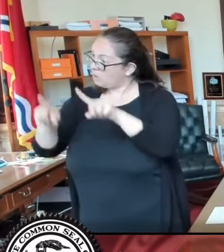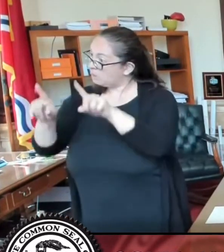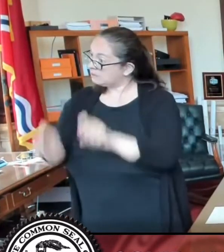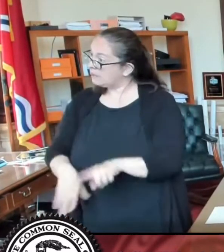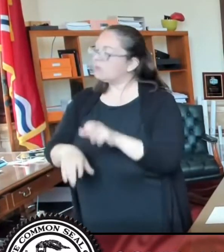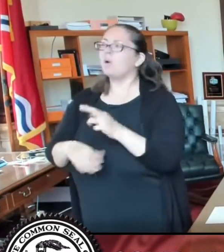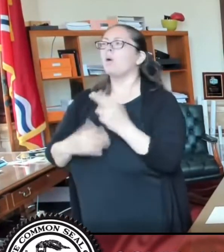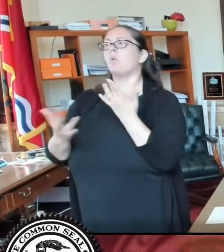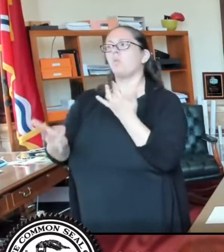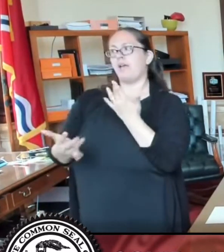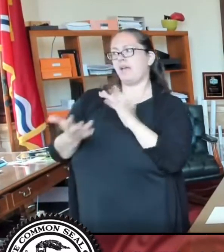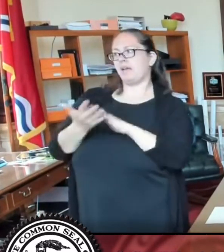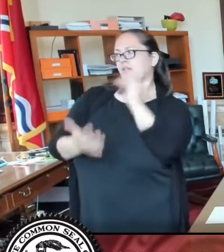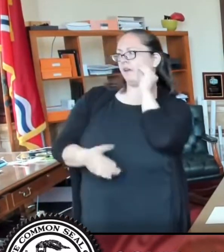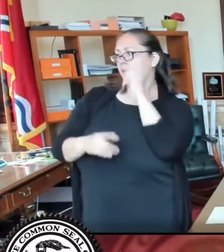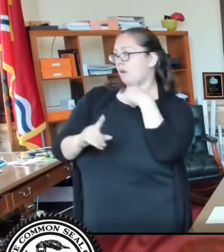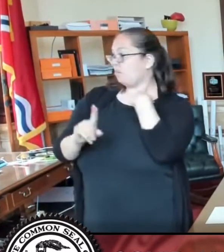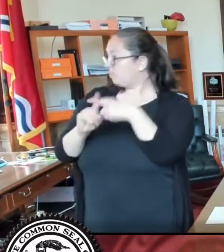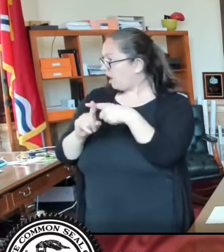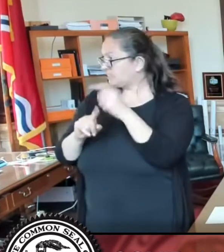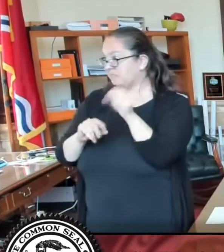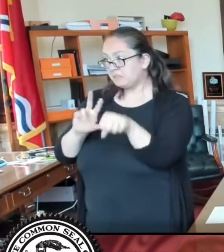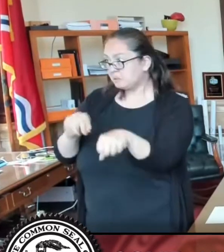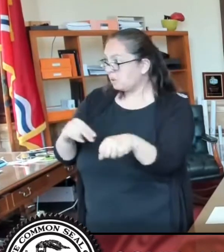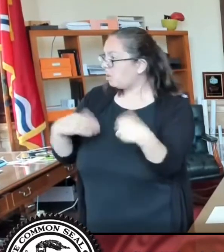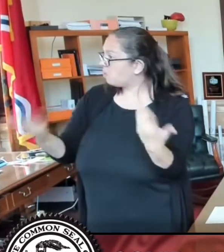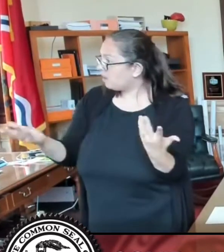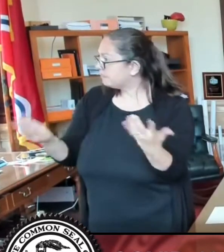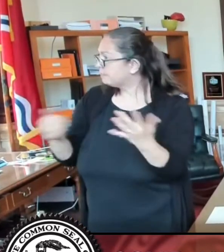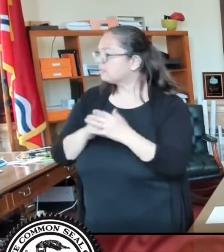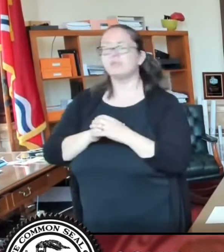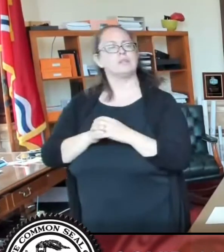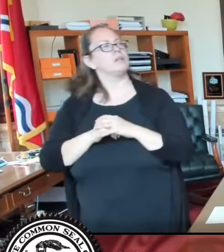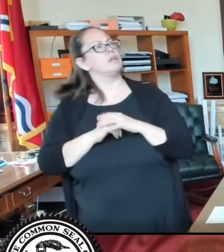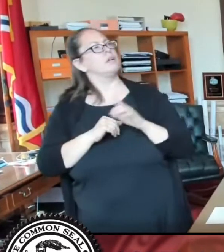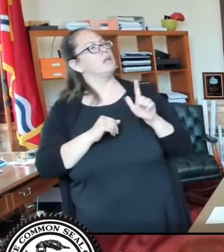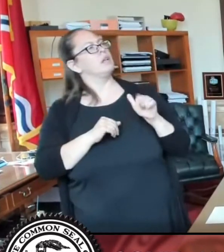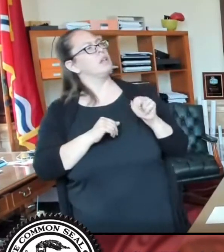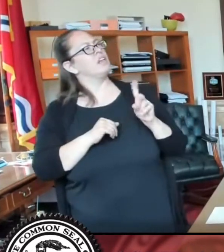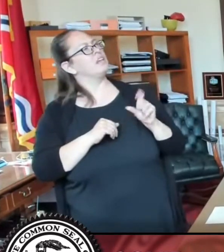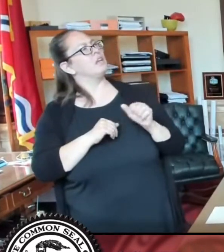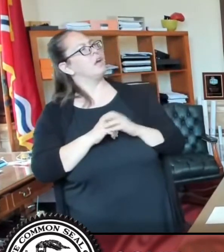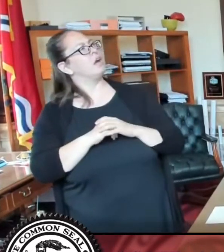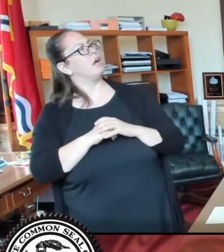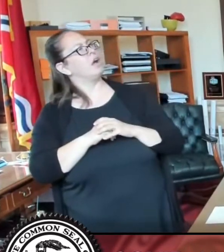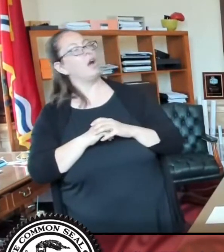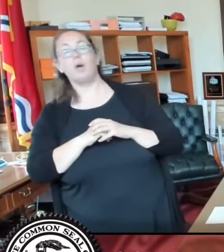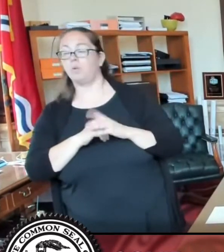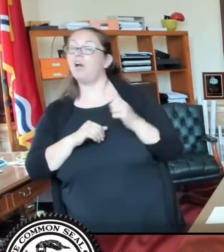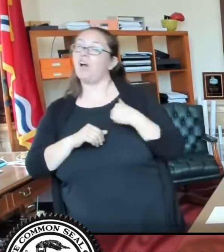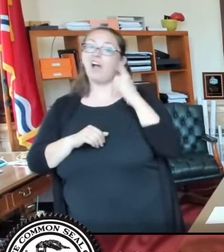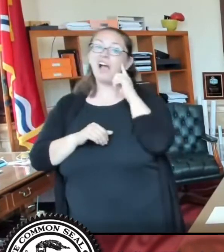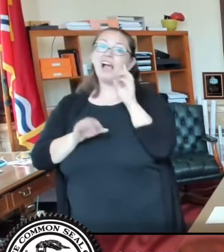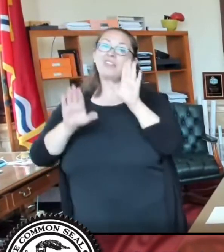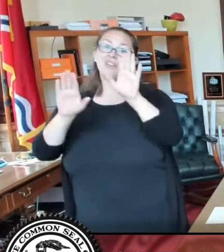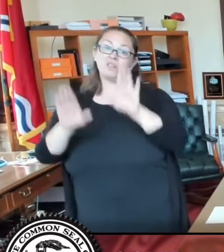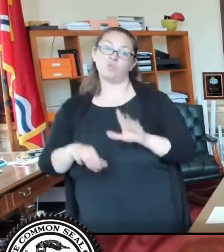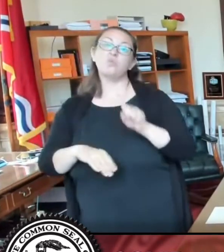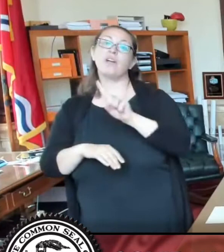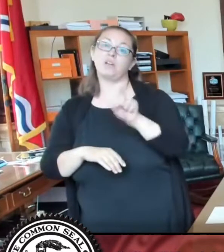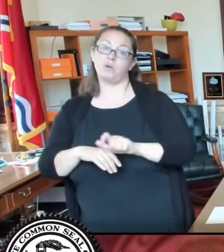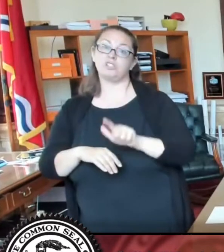they're positive or not? You know, I think is that Linda? Linda. I think that is a great question, Linda.